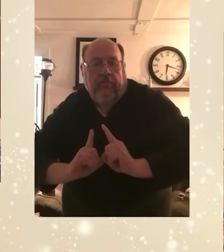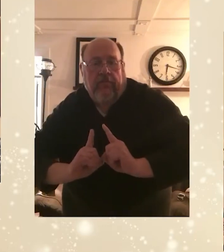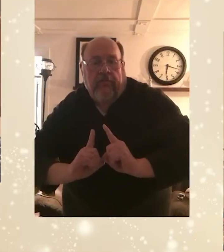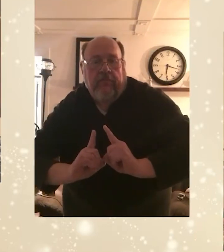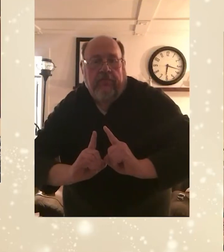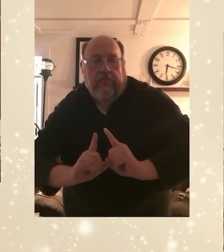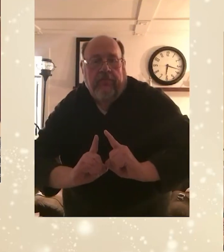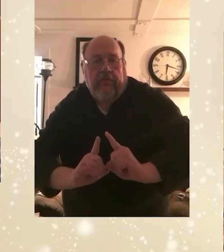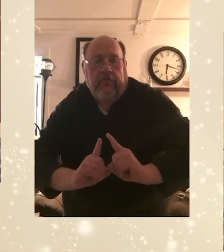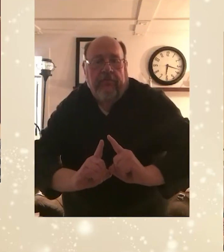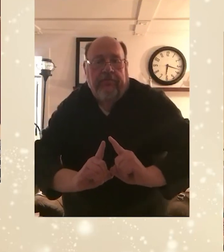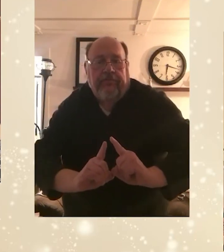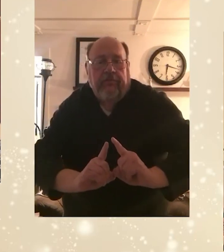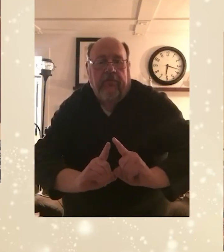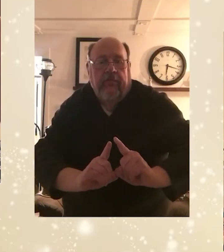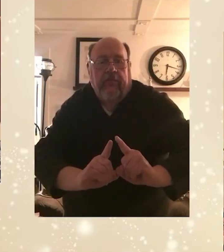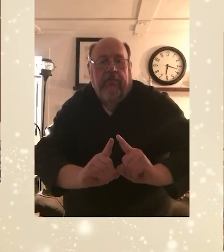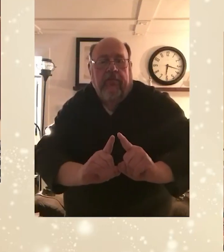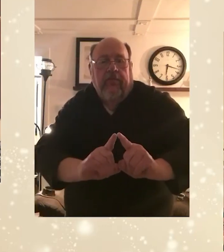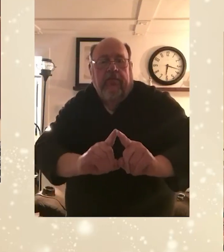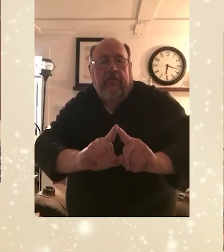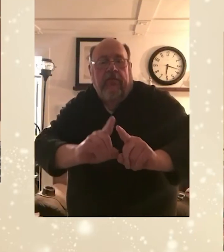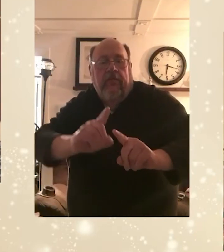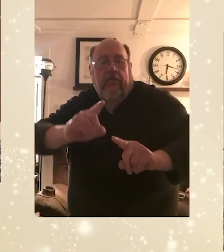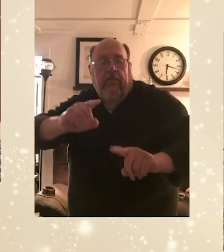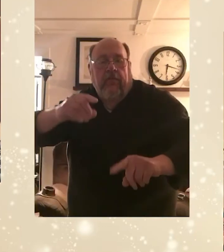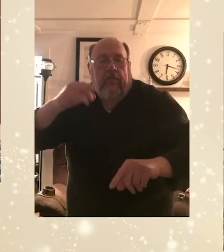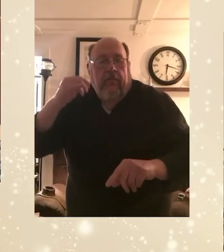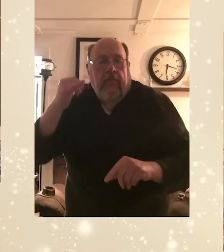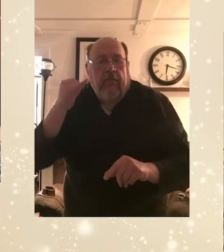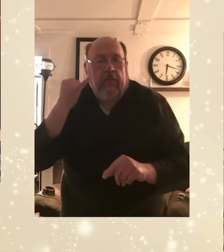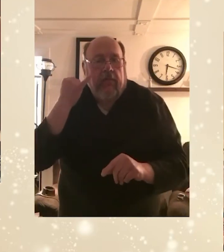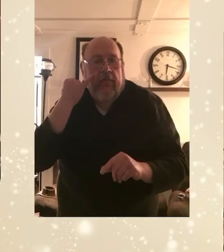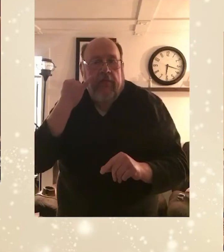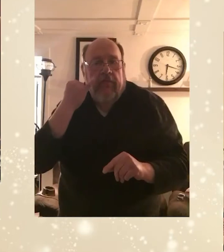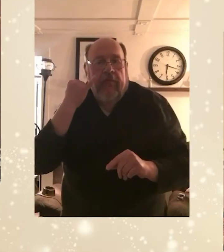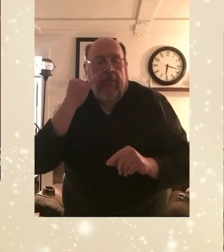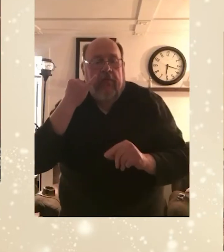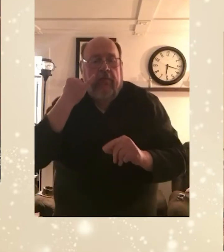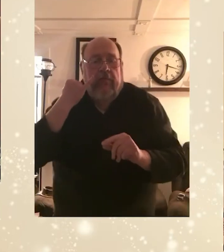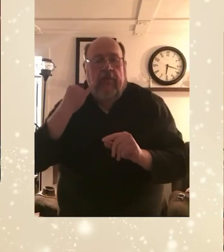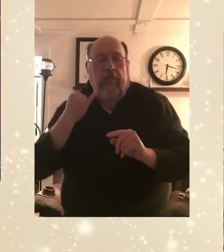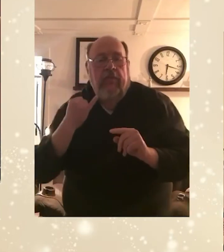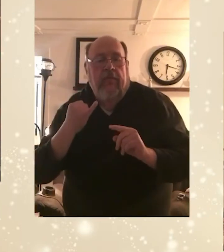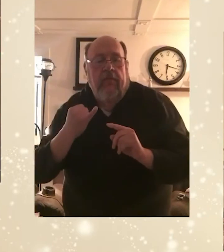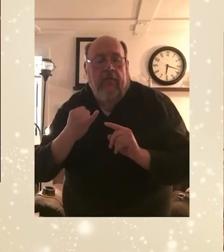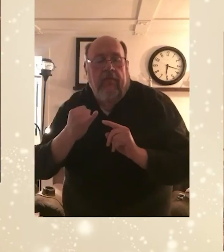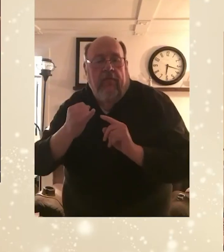Oh, if you leave.